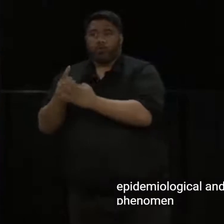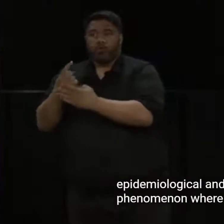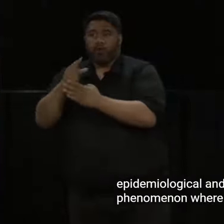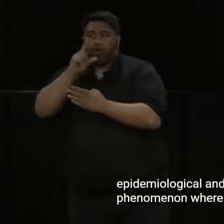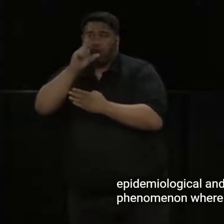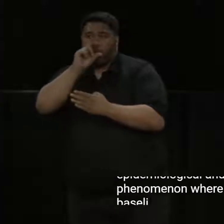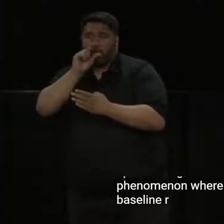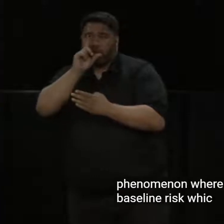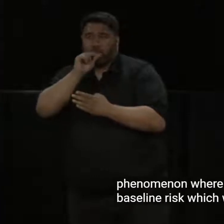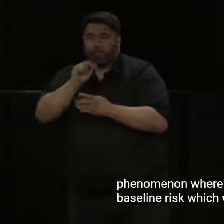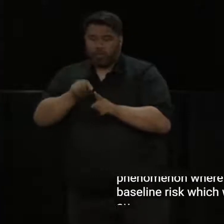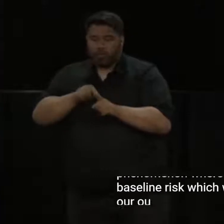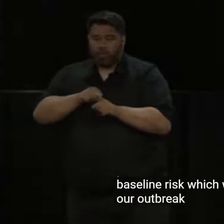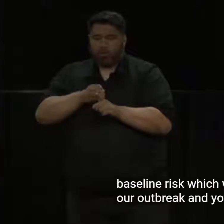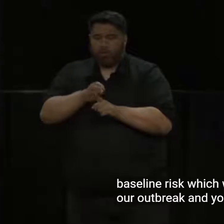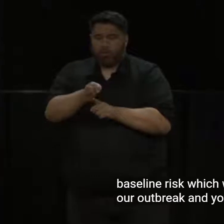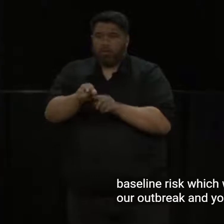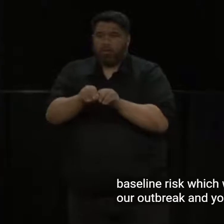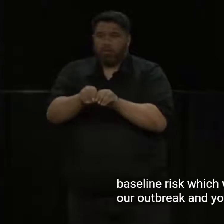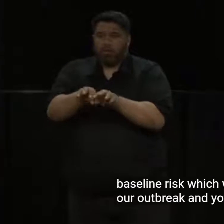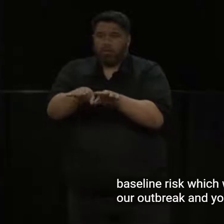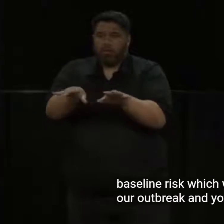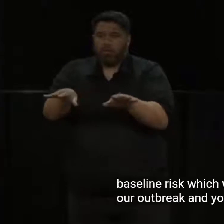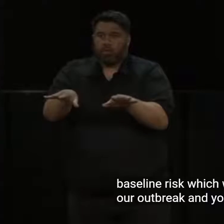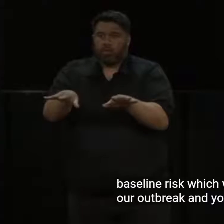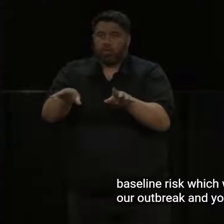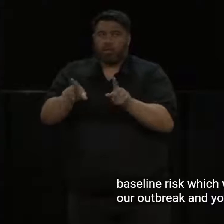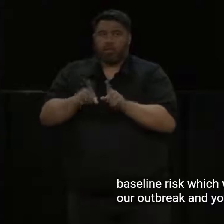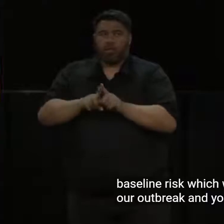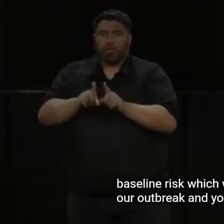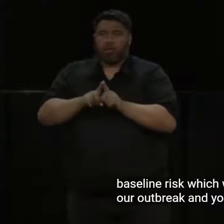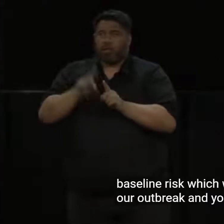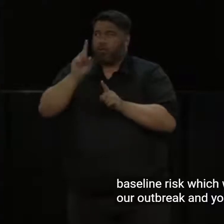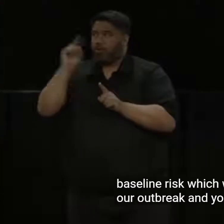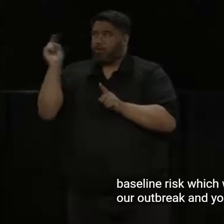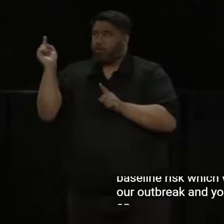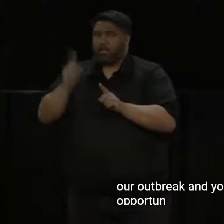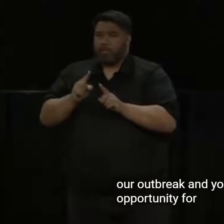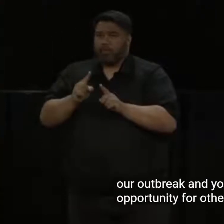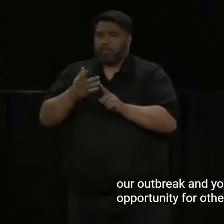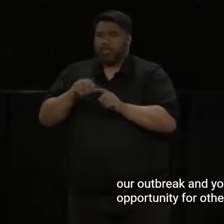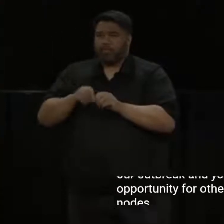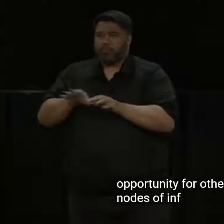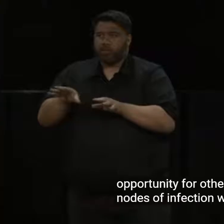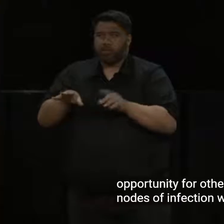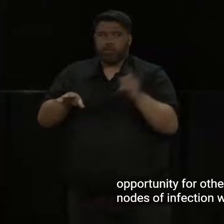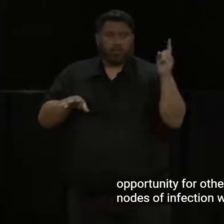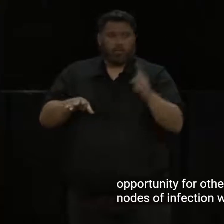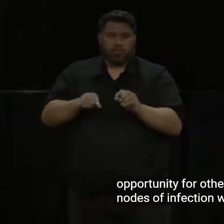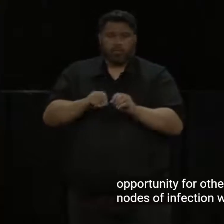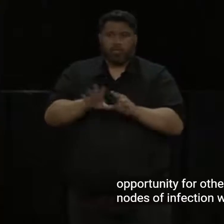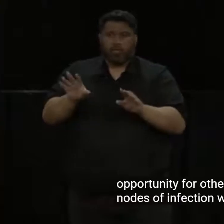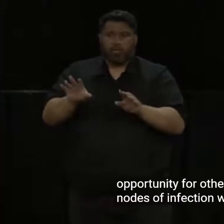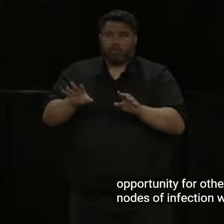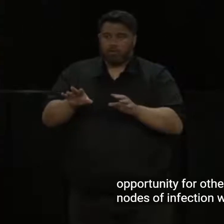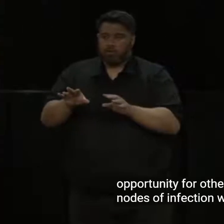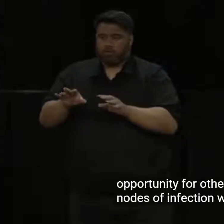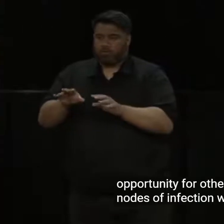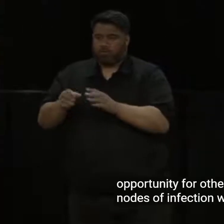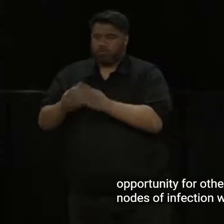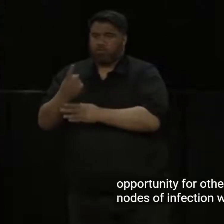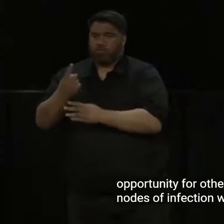possible nodes of infection, which you might get if you get people coming and distributed around the country self-isolating, then you've got you